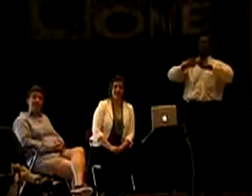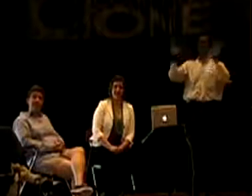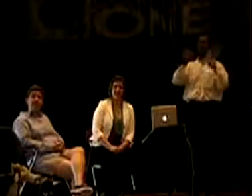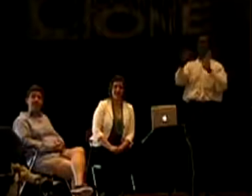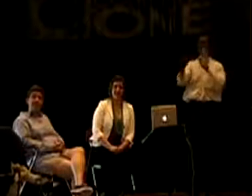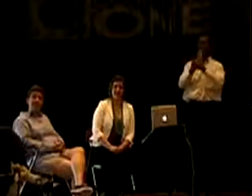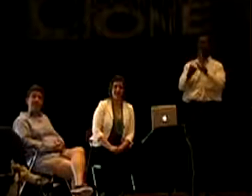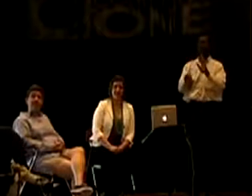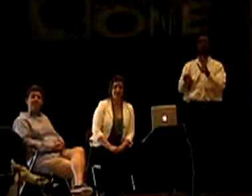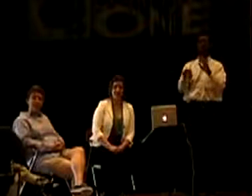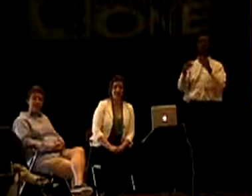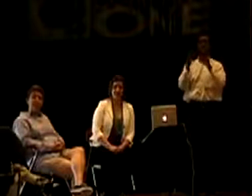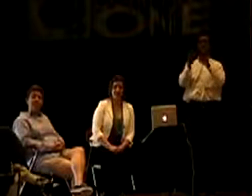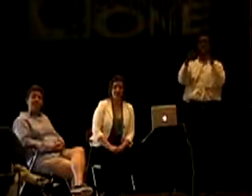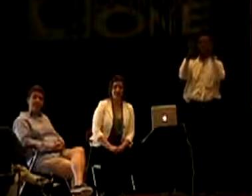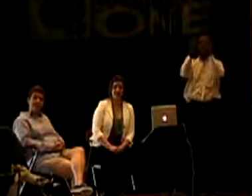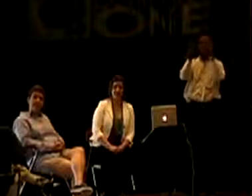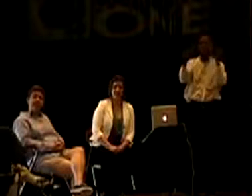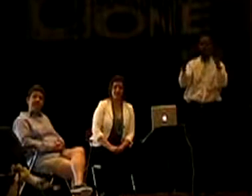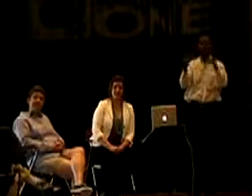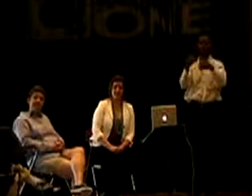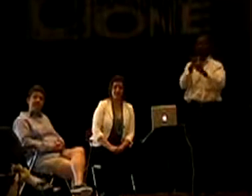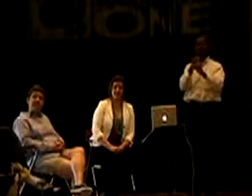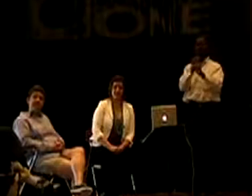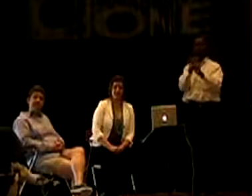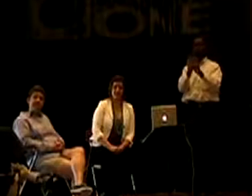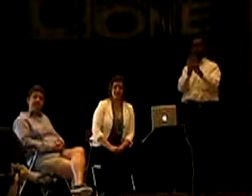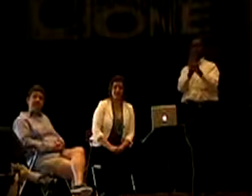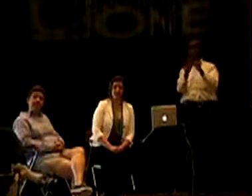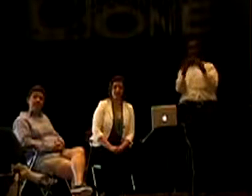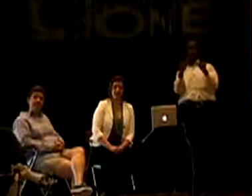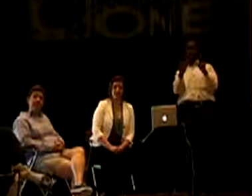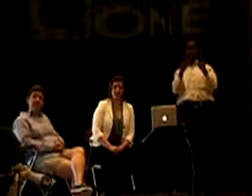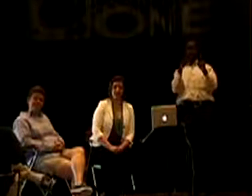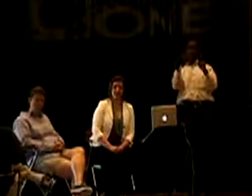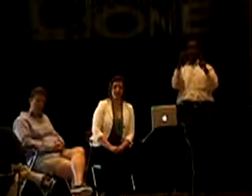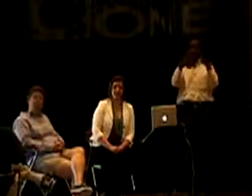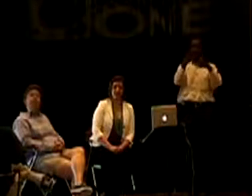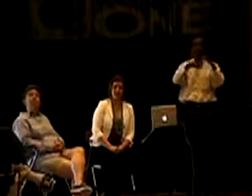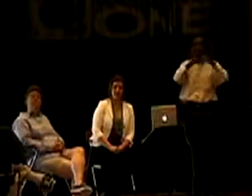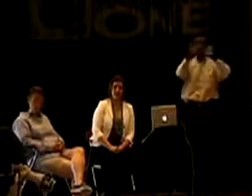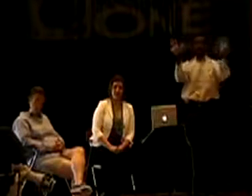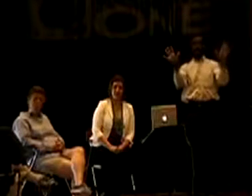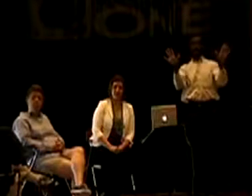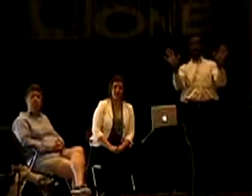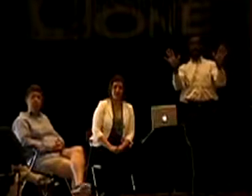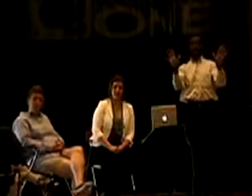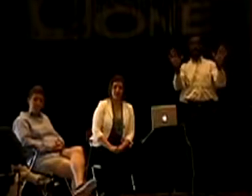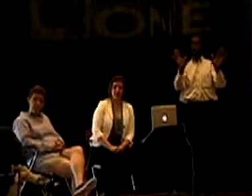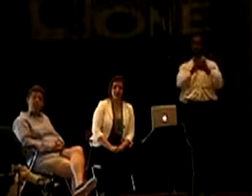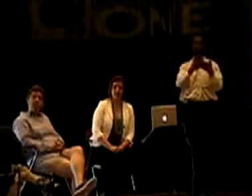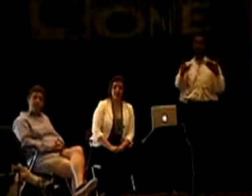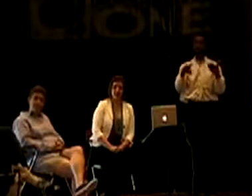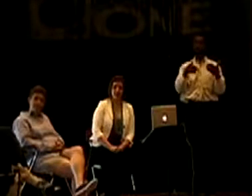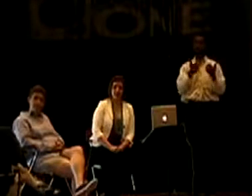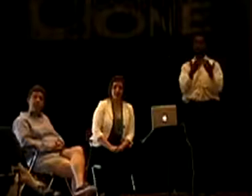minute, helping with the language and making sure that the signing was clear.